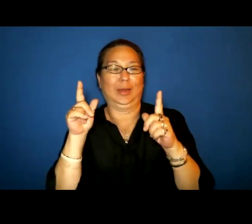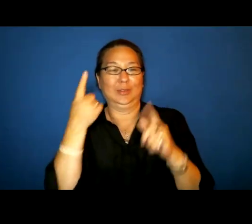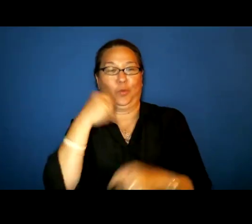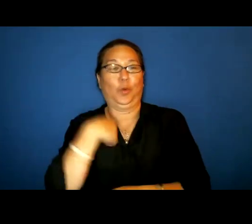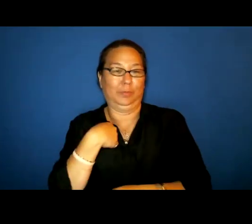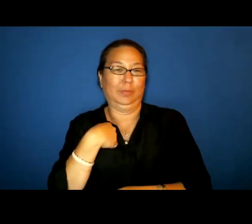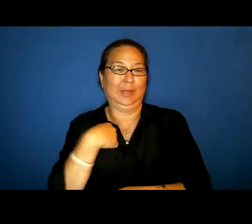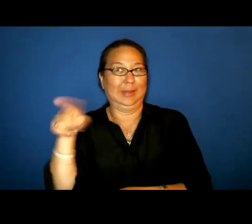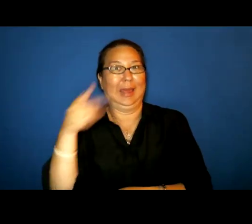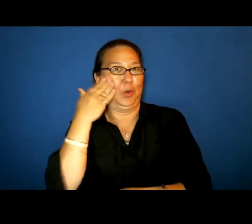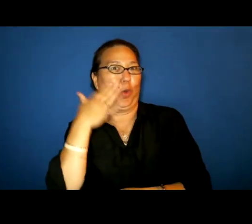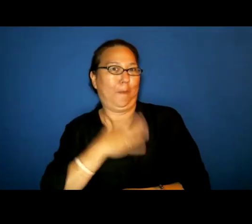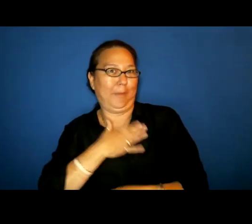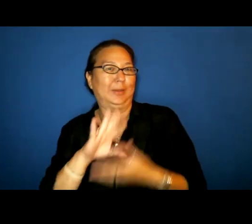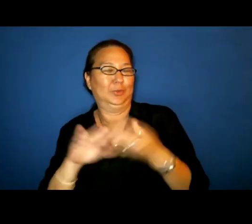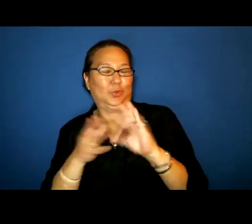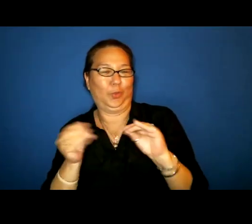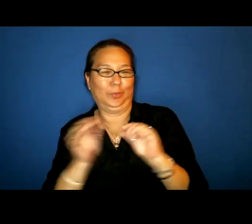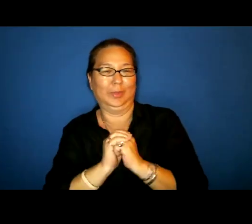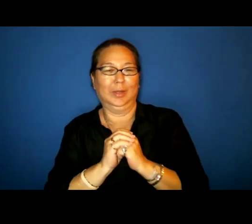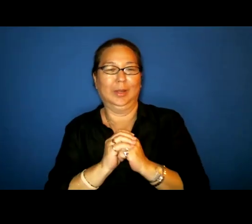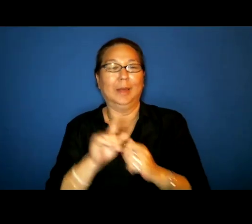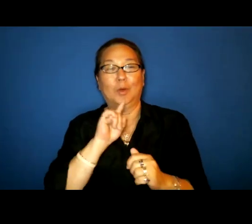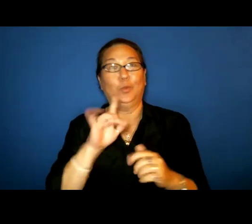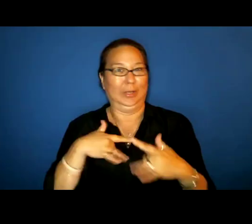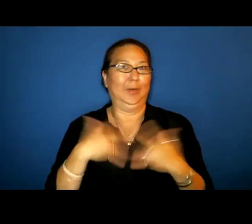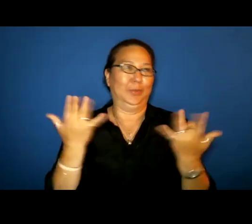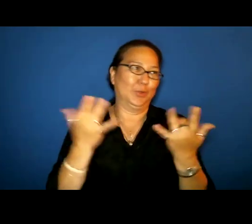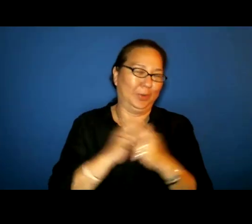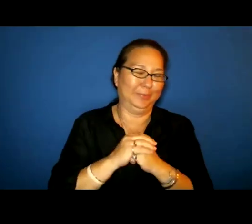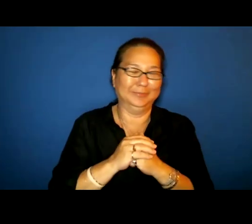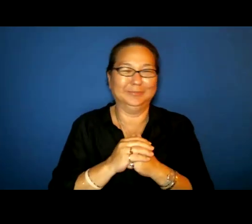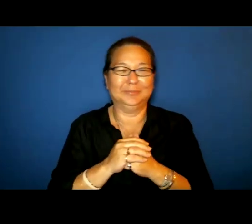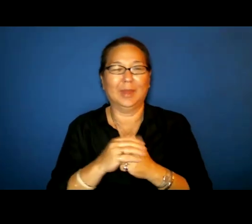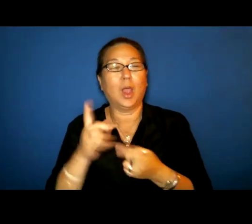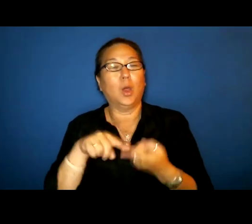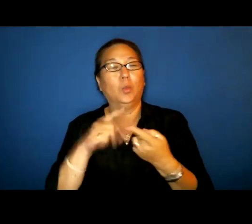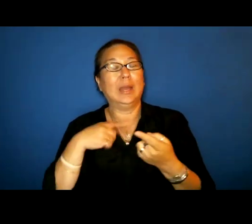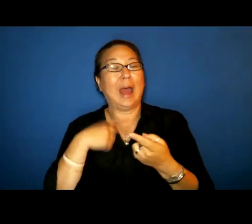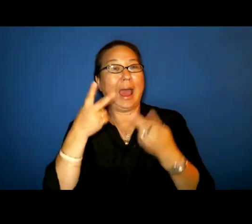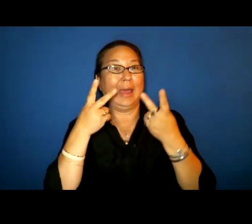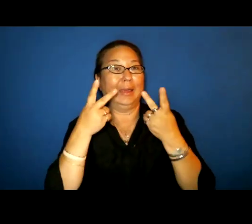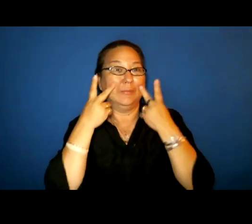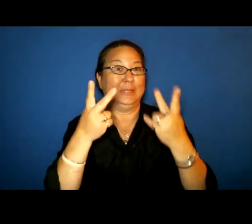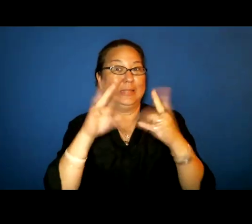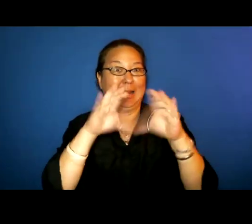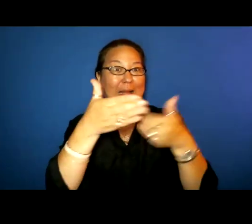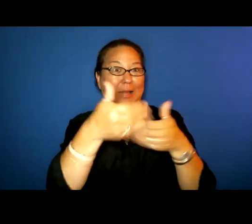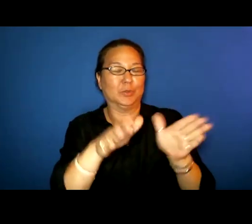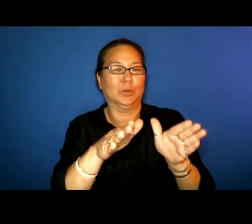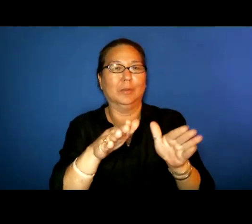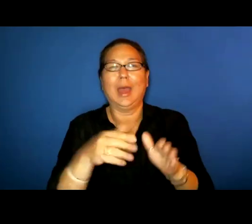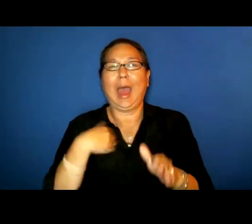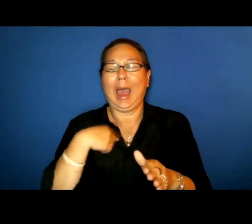me as well, but very delightful. And when I went and visited classrooms, I was amazed at how much